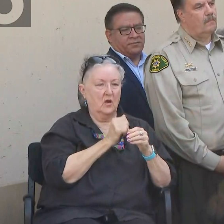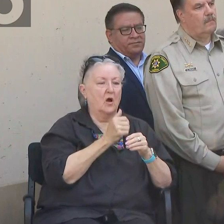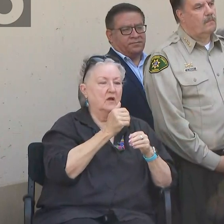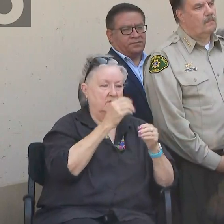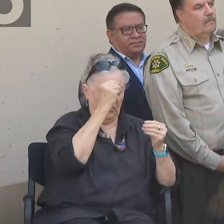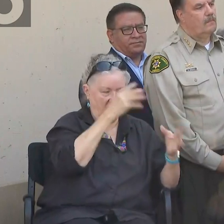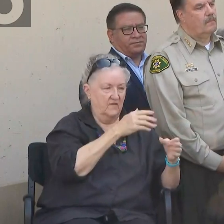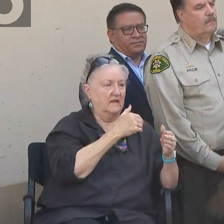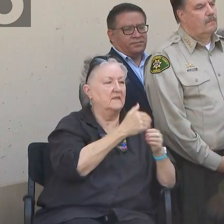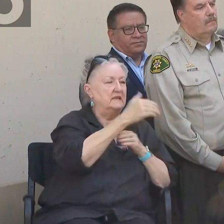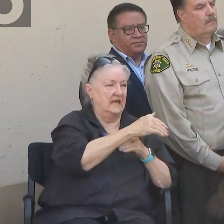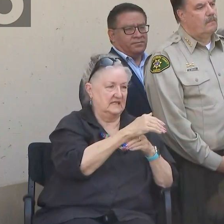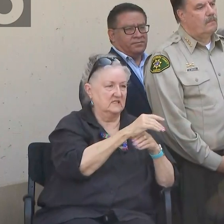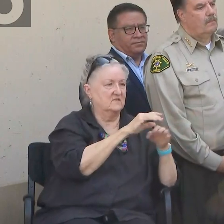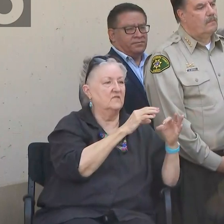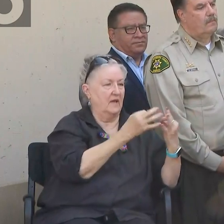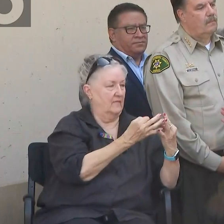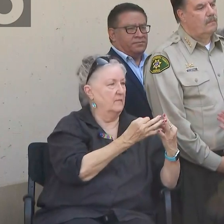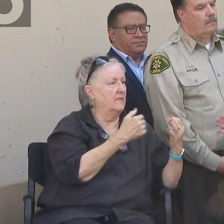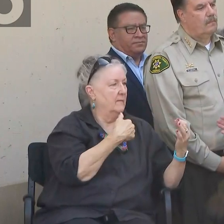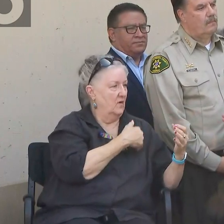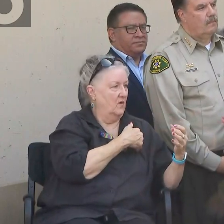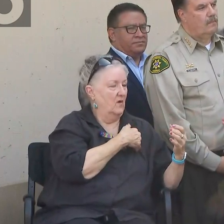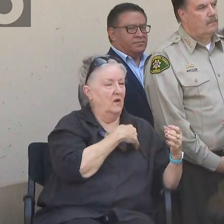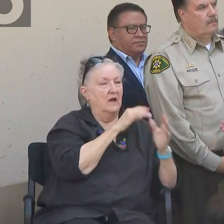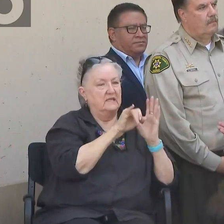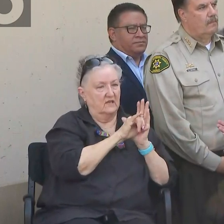kin notifications, identification. The